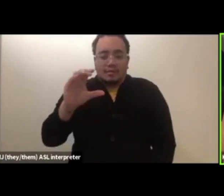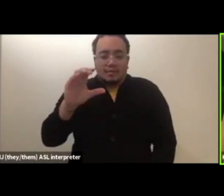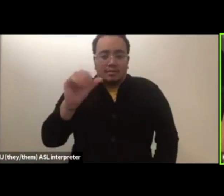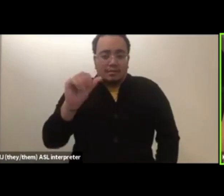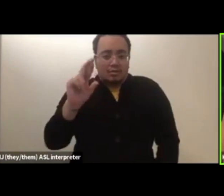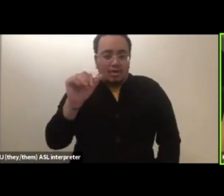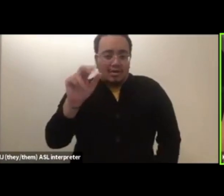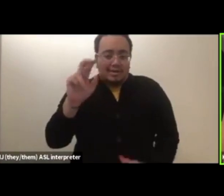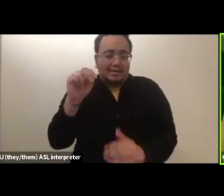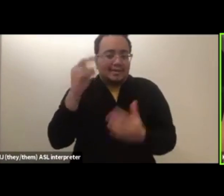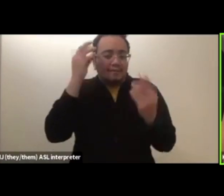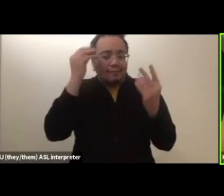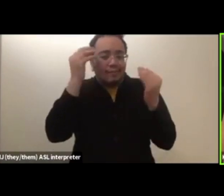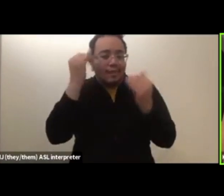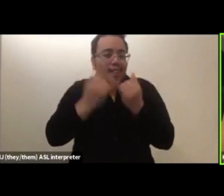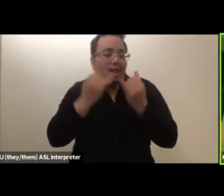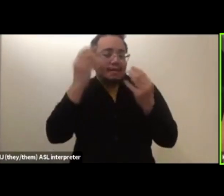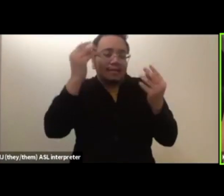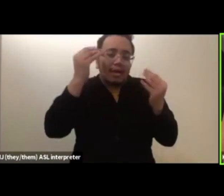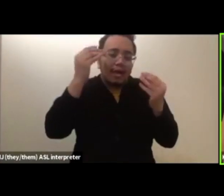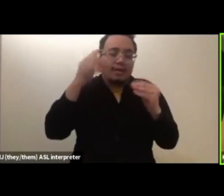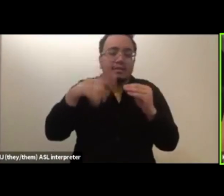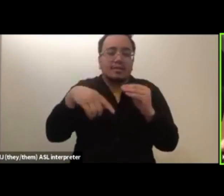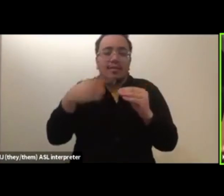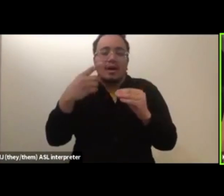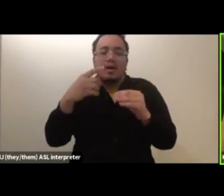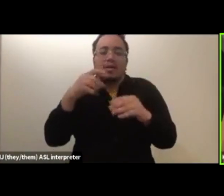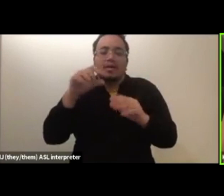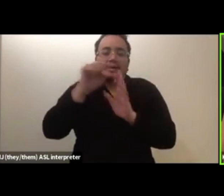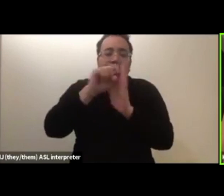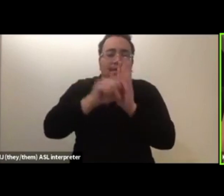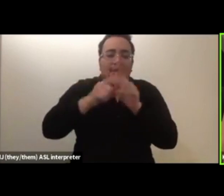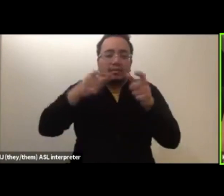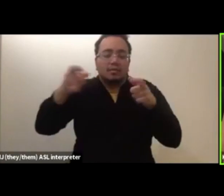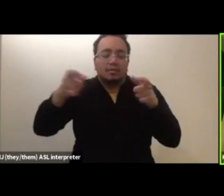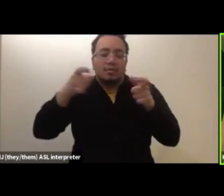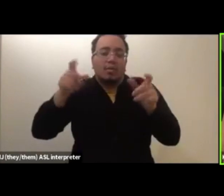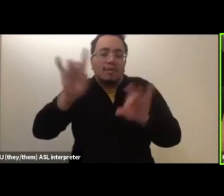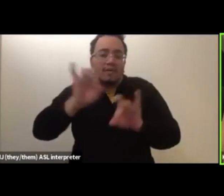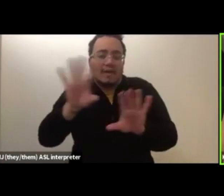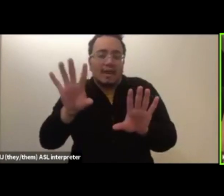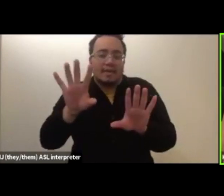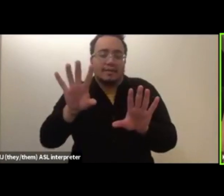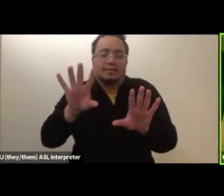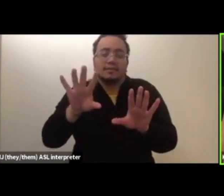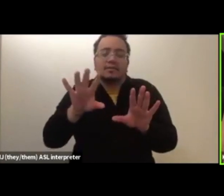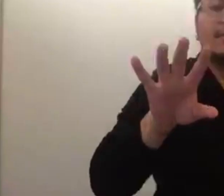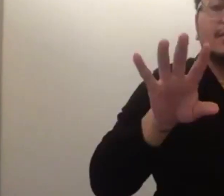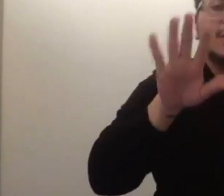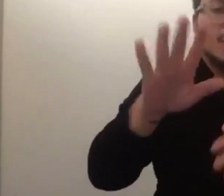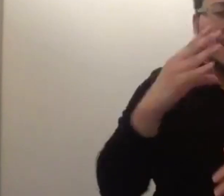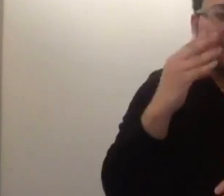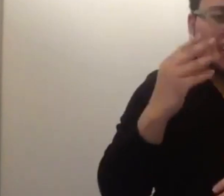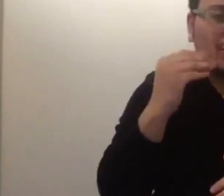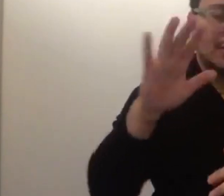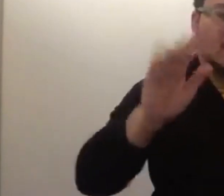some last thoughts around safe action violence and how that looks for you?